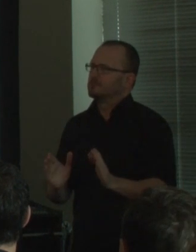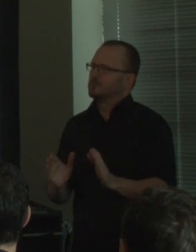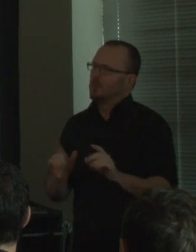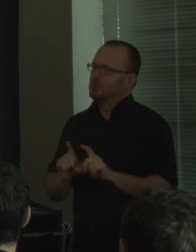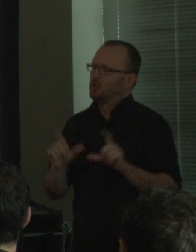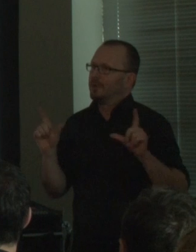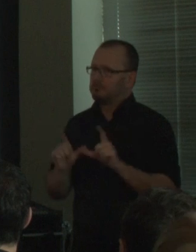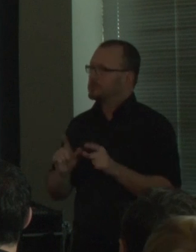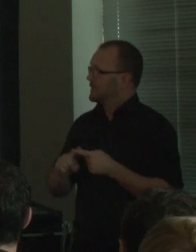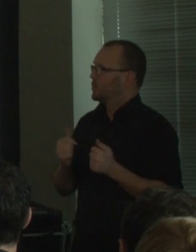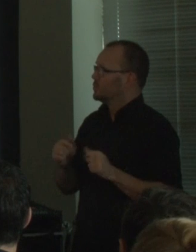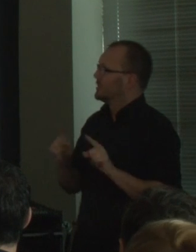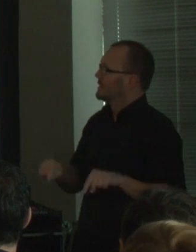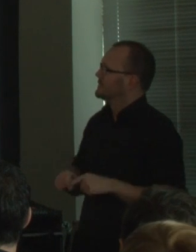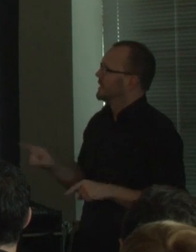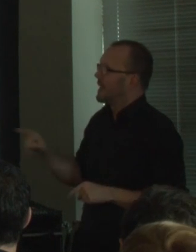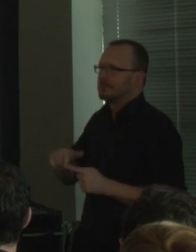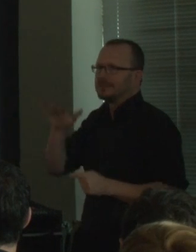decent size.